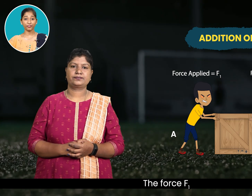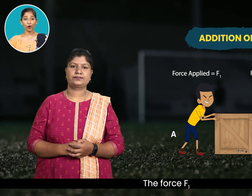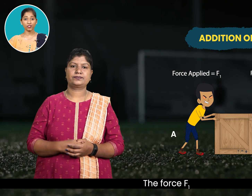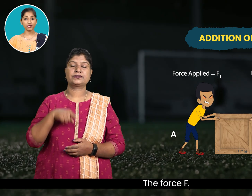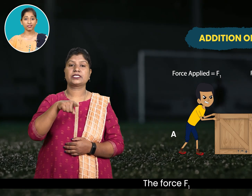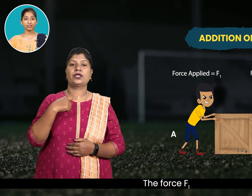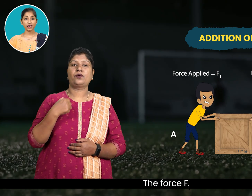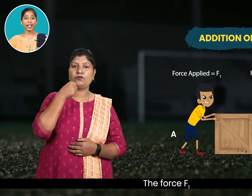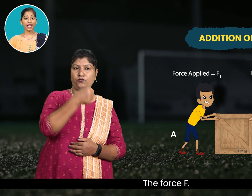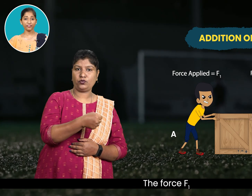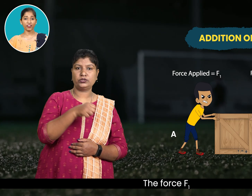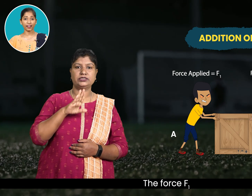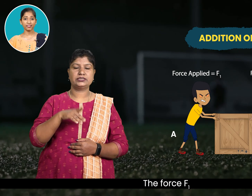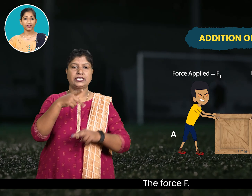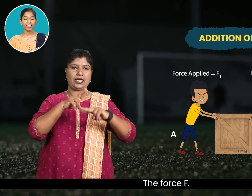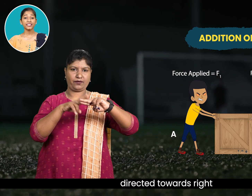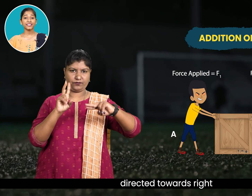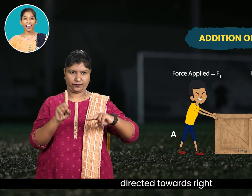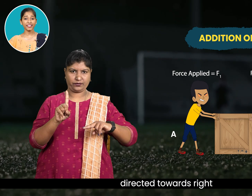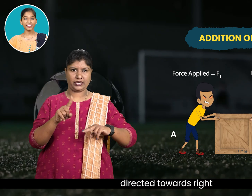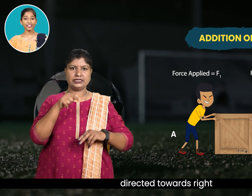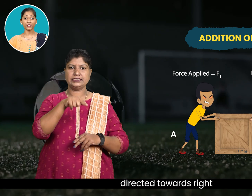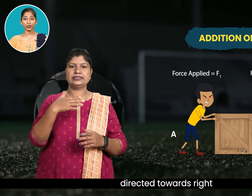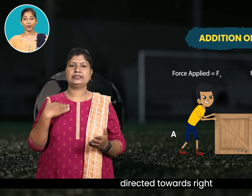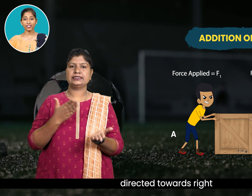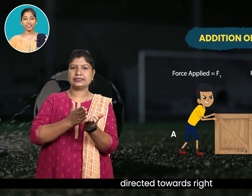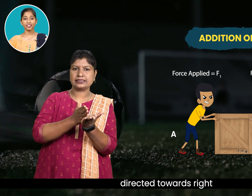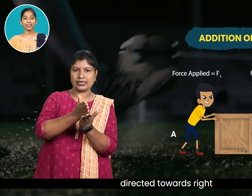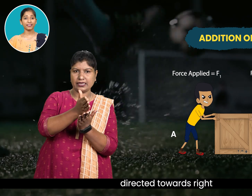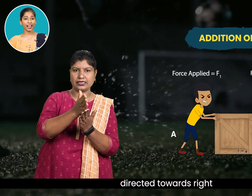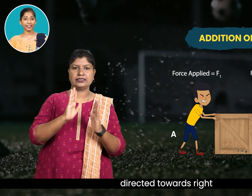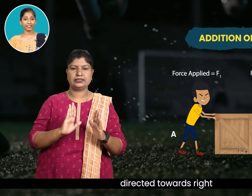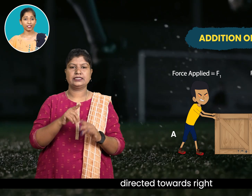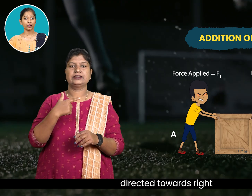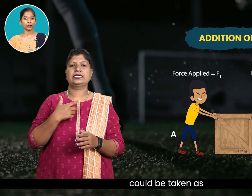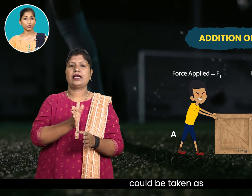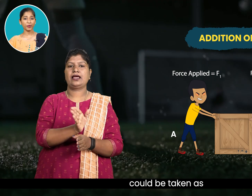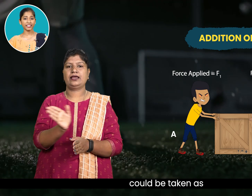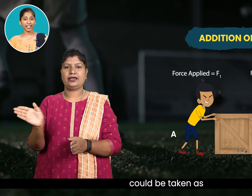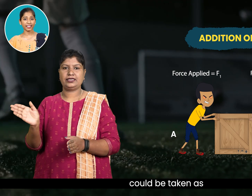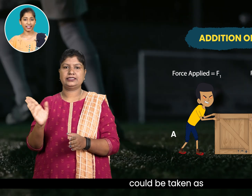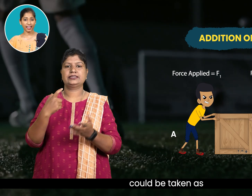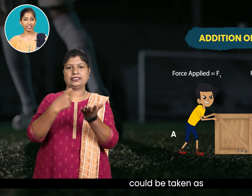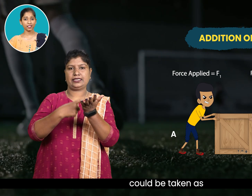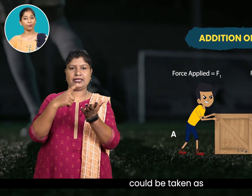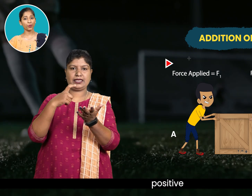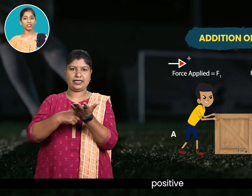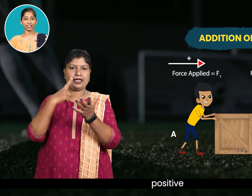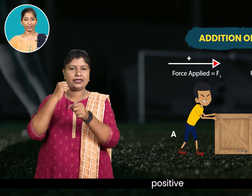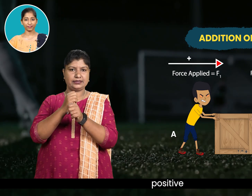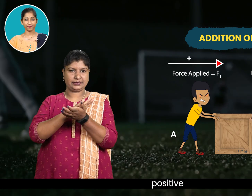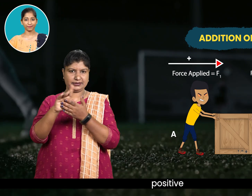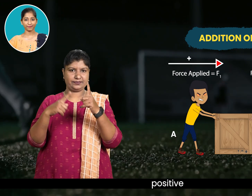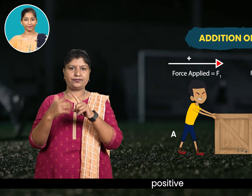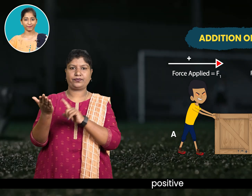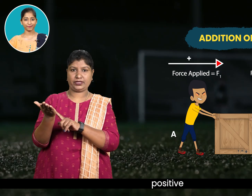the force F1 directed towards right could be taken as